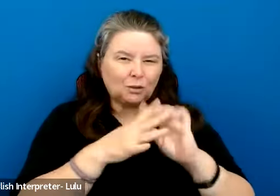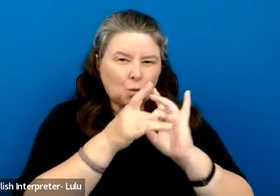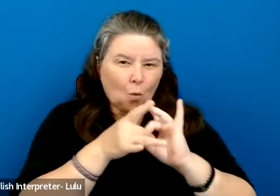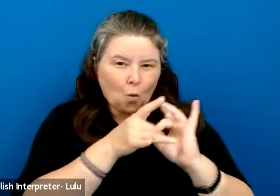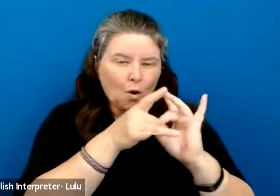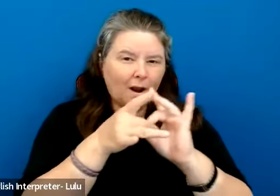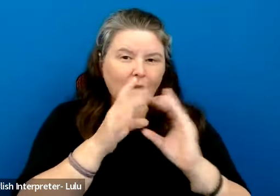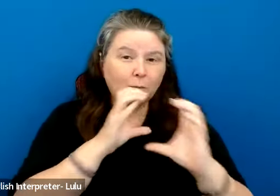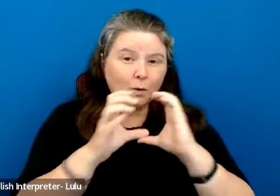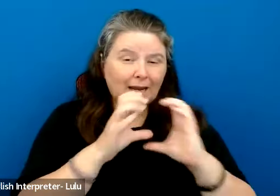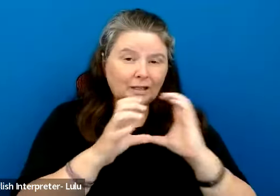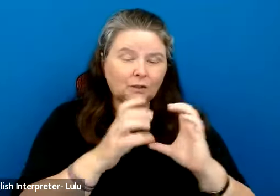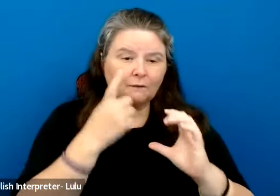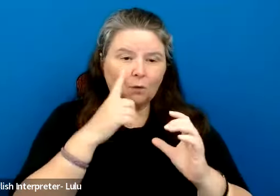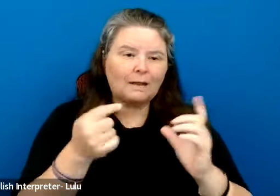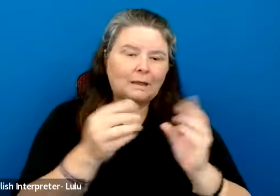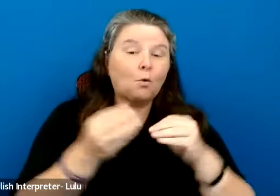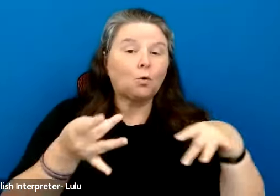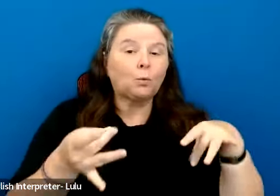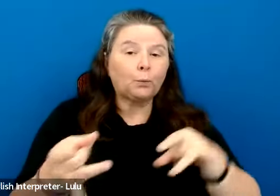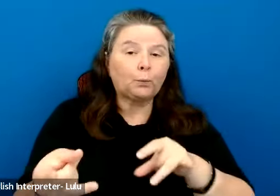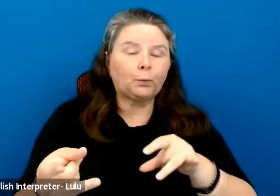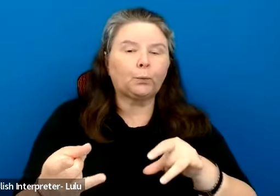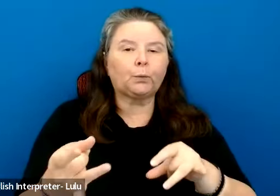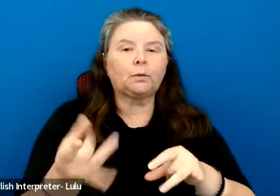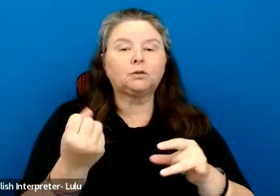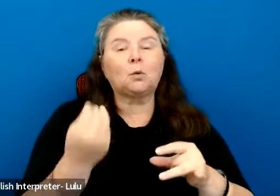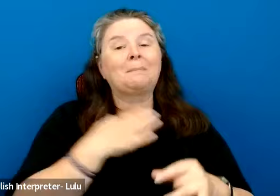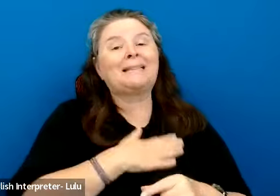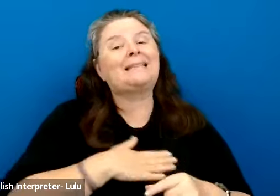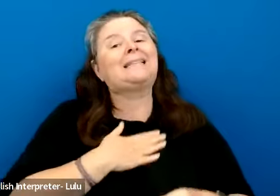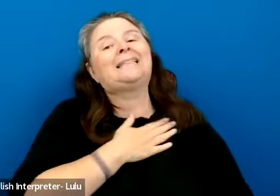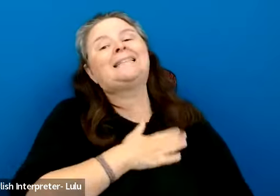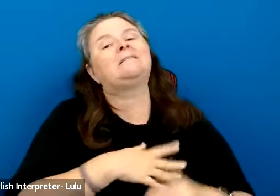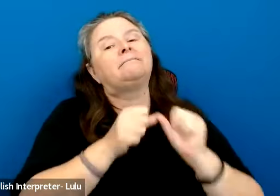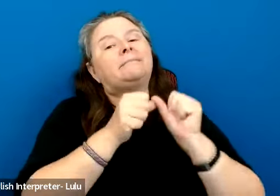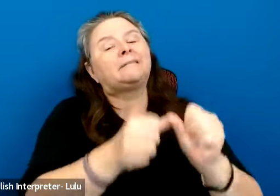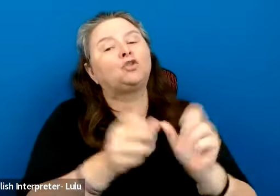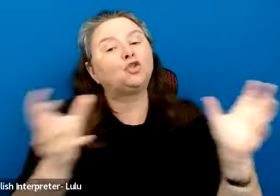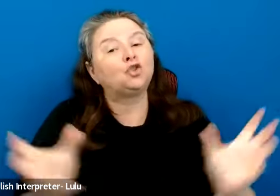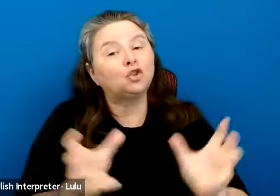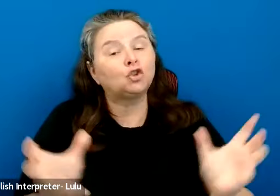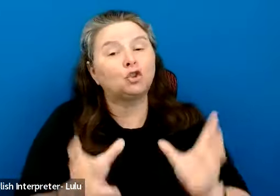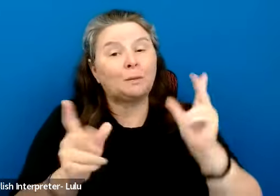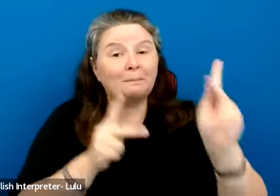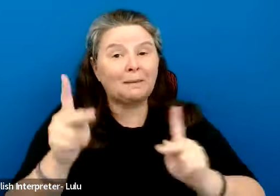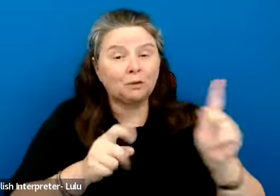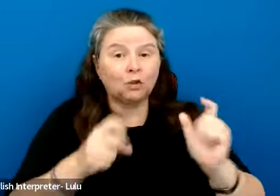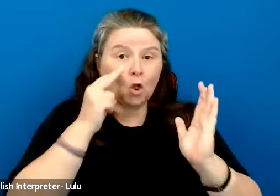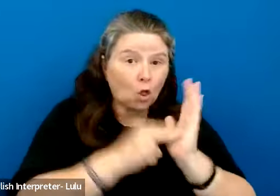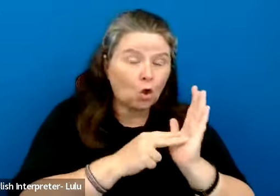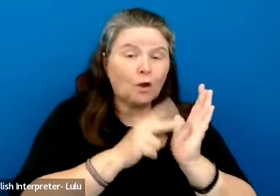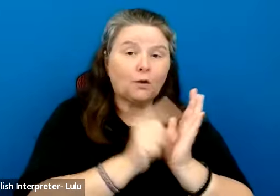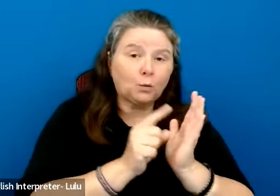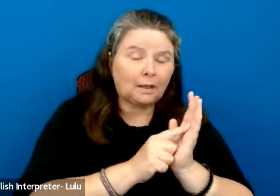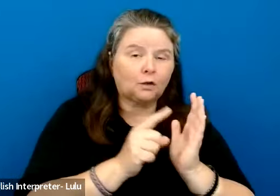coordinate communications to be a little more streamlined. And so please continue to encourage people to look at the